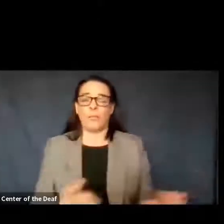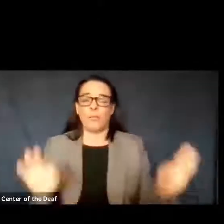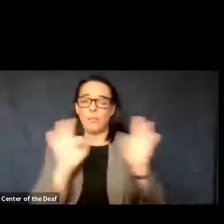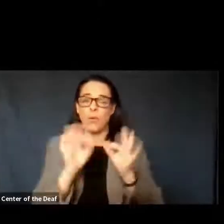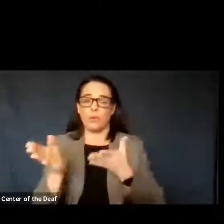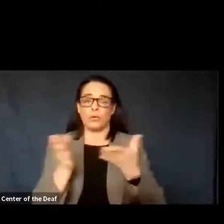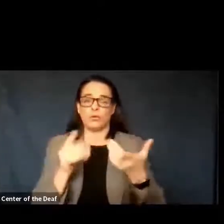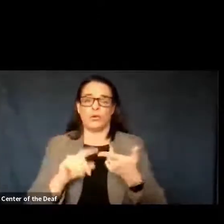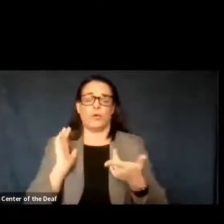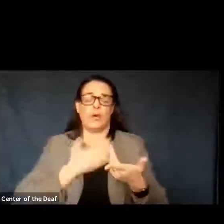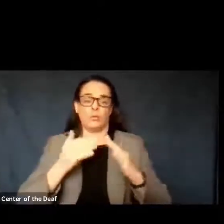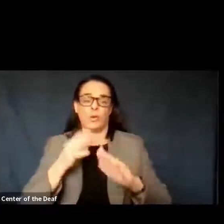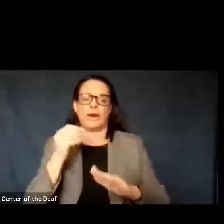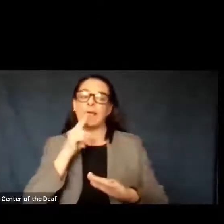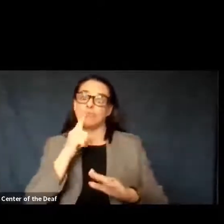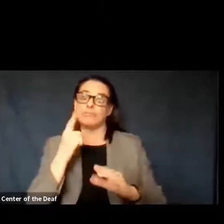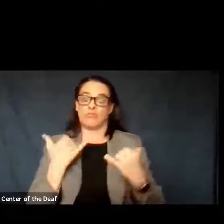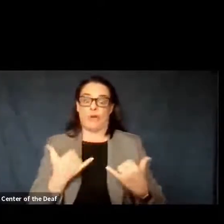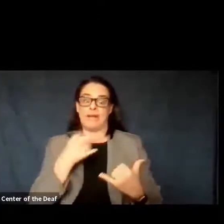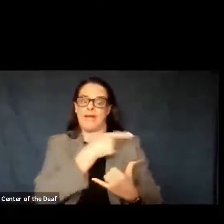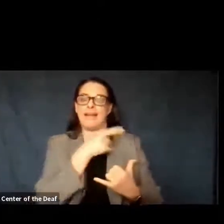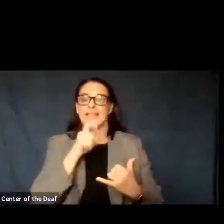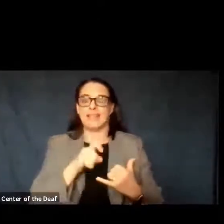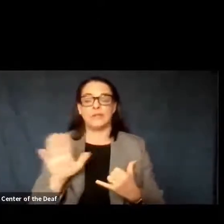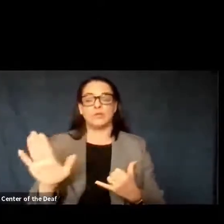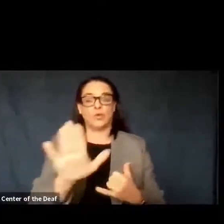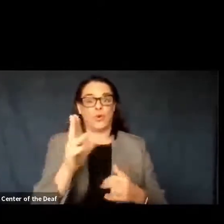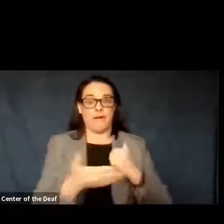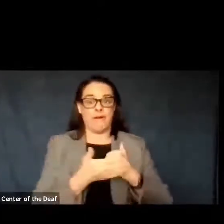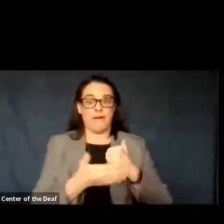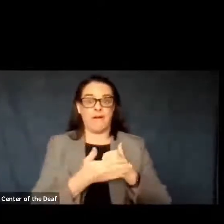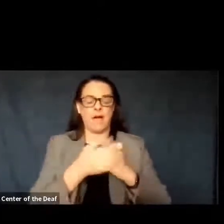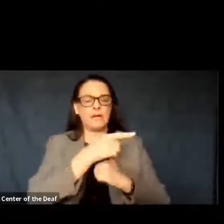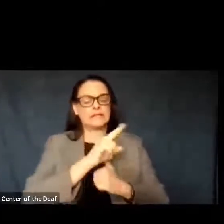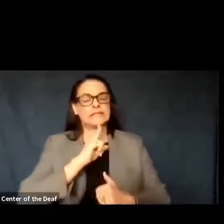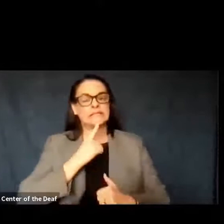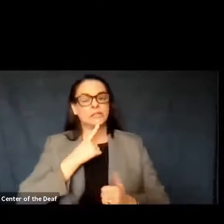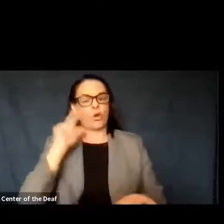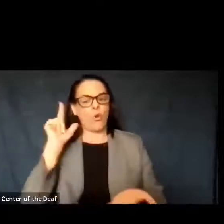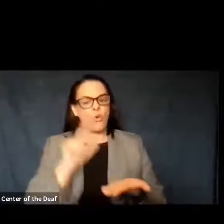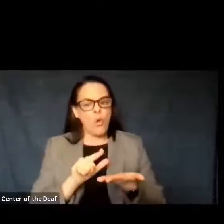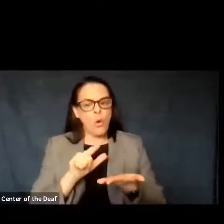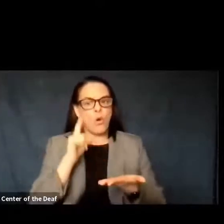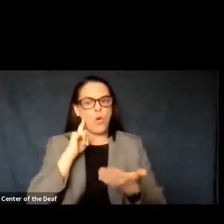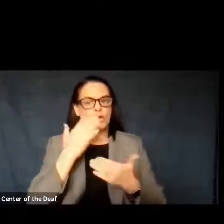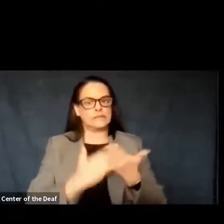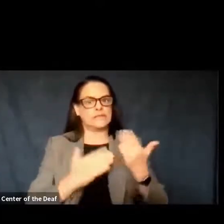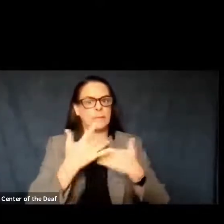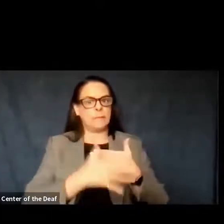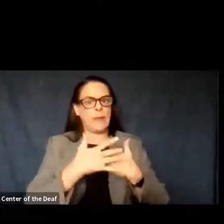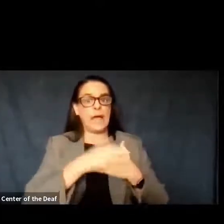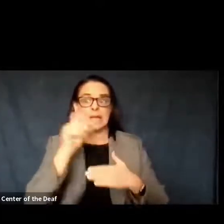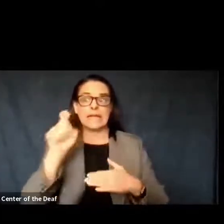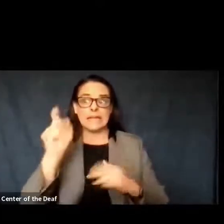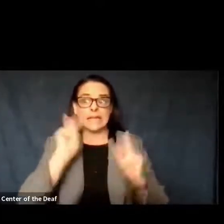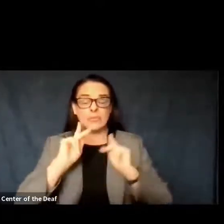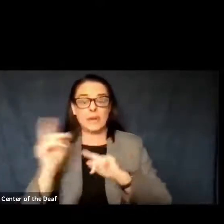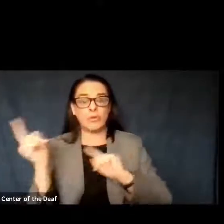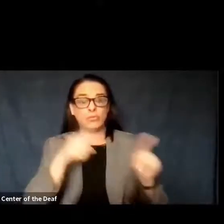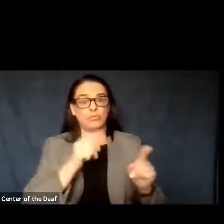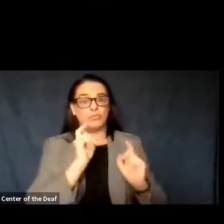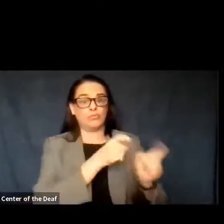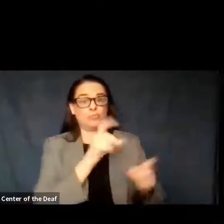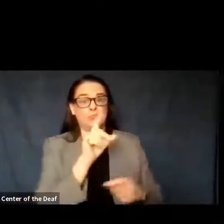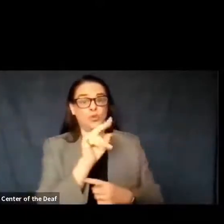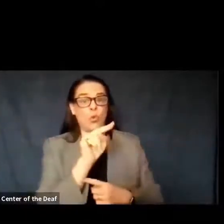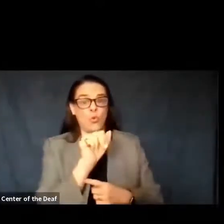and they need your help right now. They are critically low on blood and need folks to donate. Anyone who